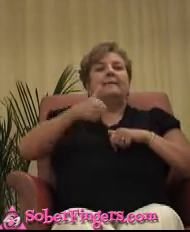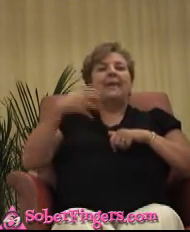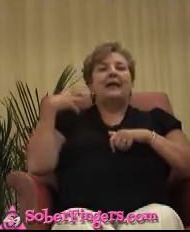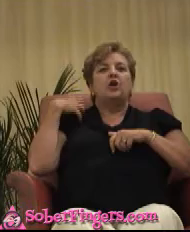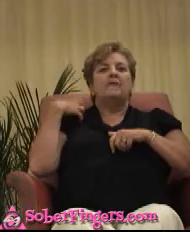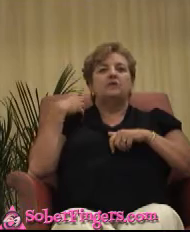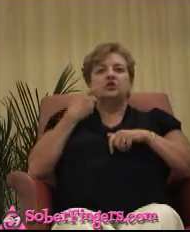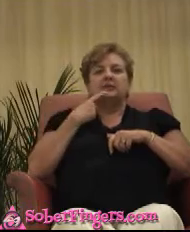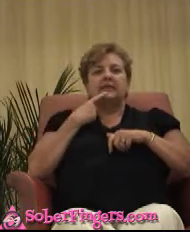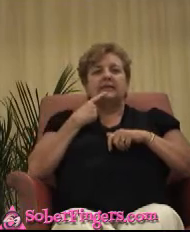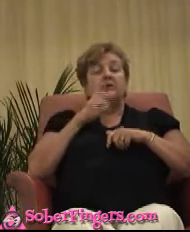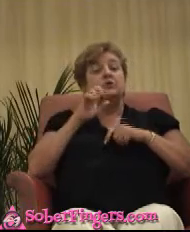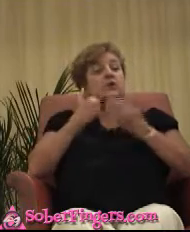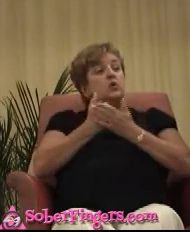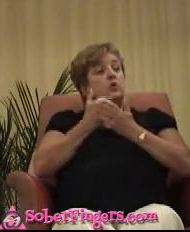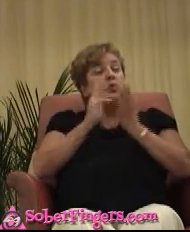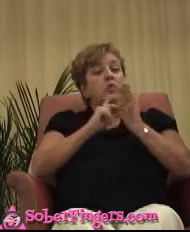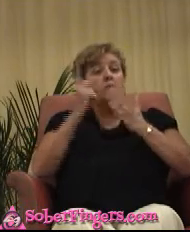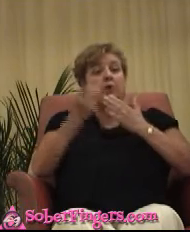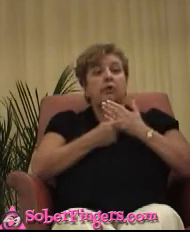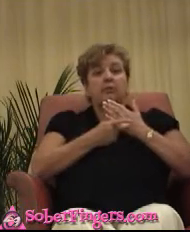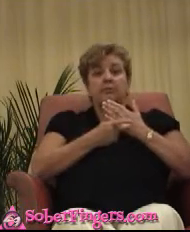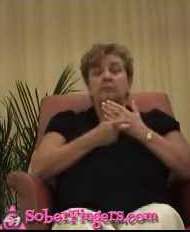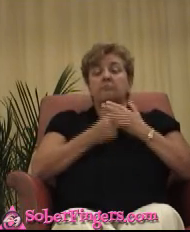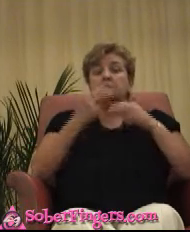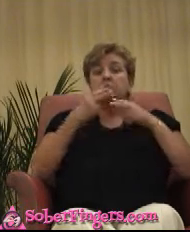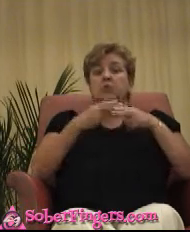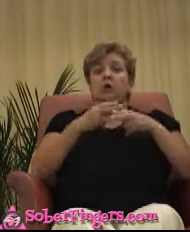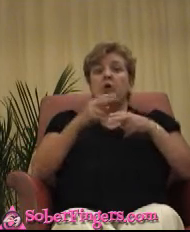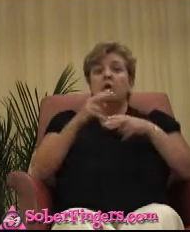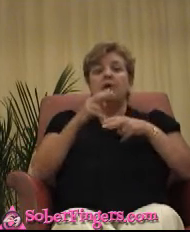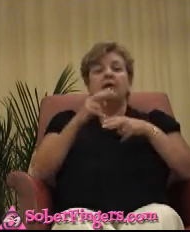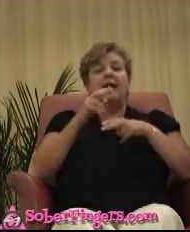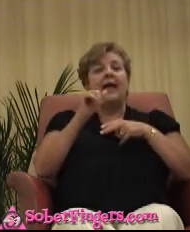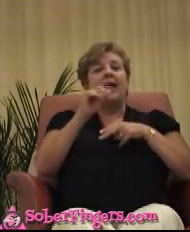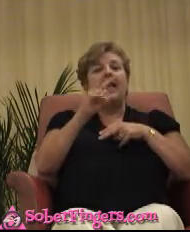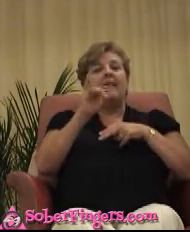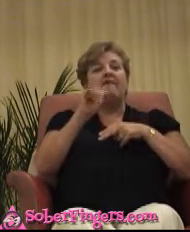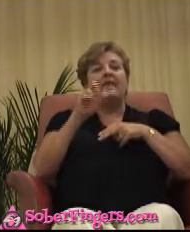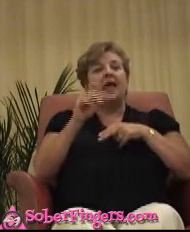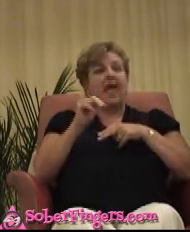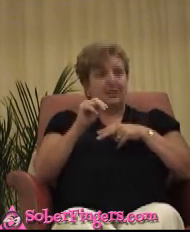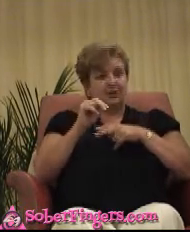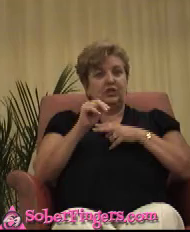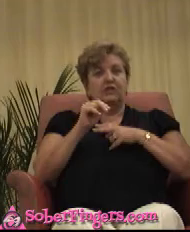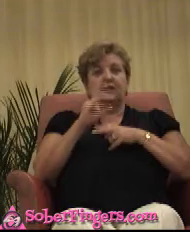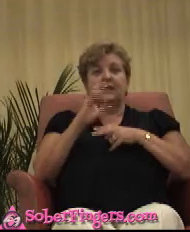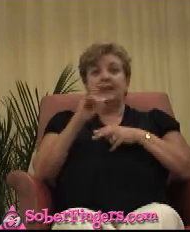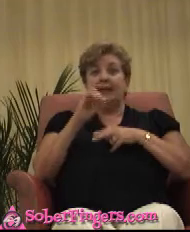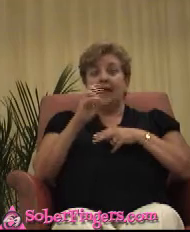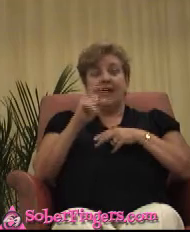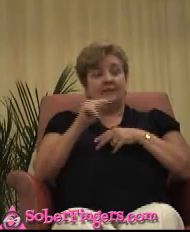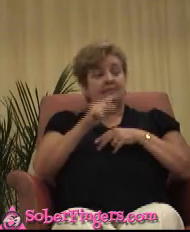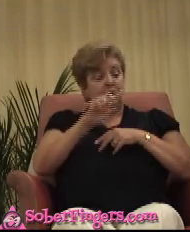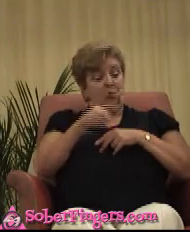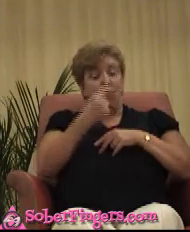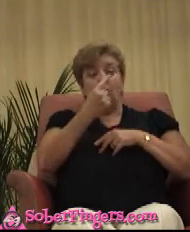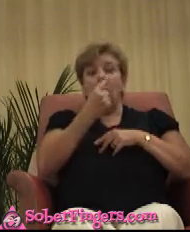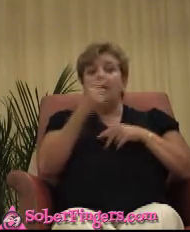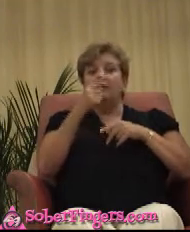said, there's a new program out called Marine Aviation Cadet. And he said, you're the only guy in the unit that's got the qualifying scores that would get you in there. And if you